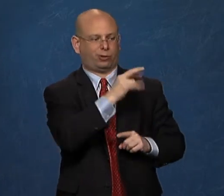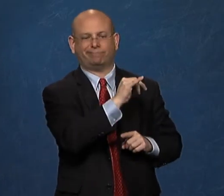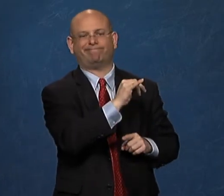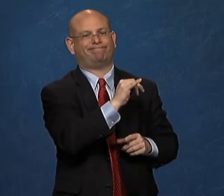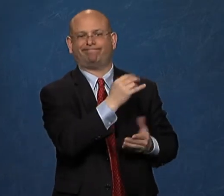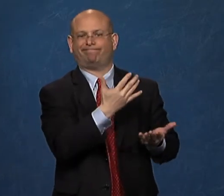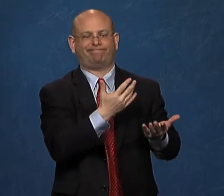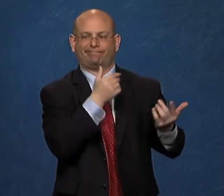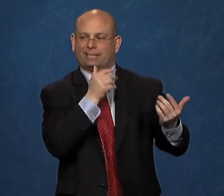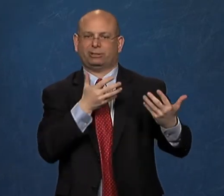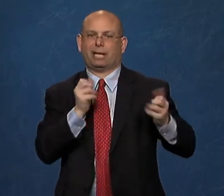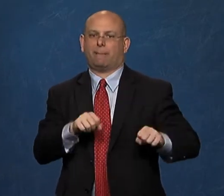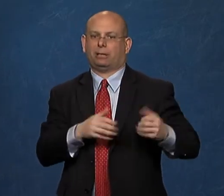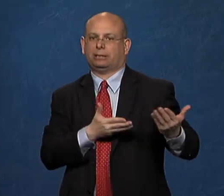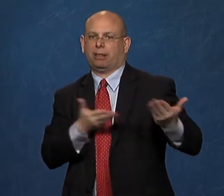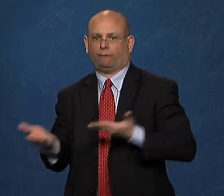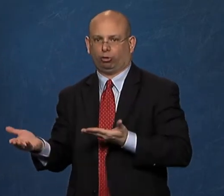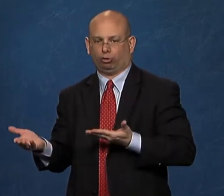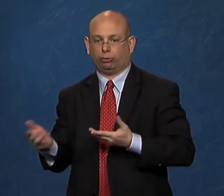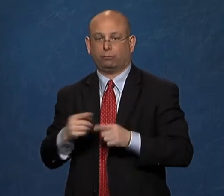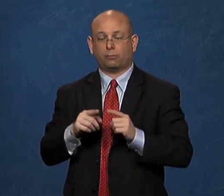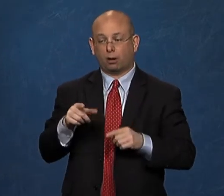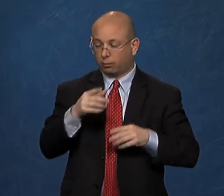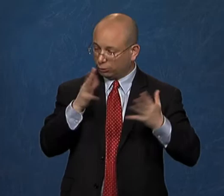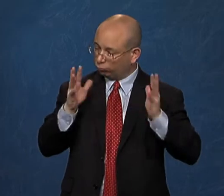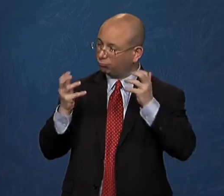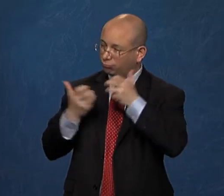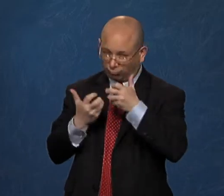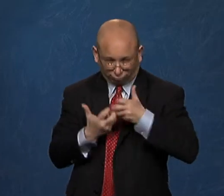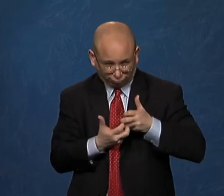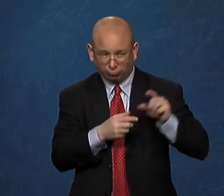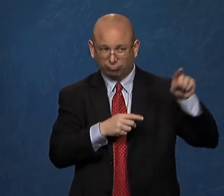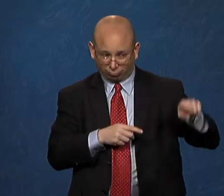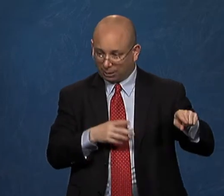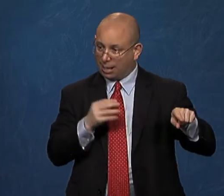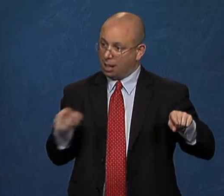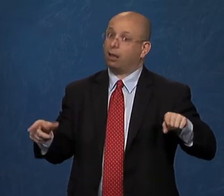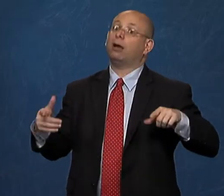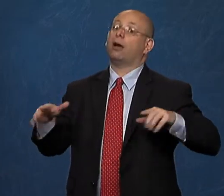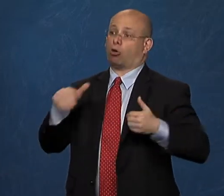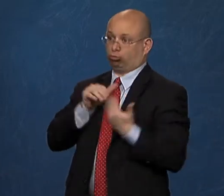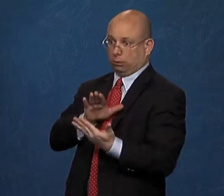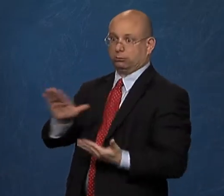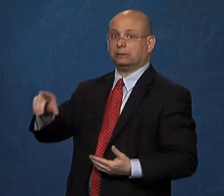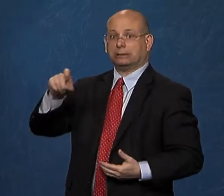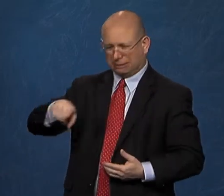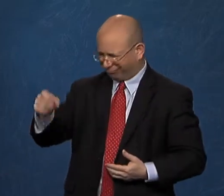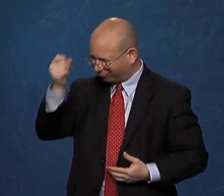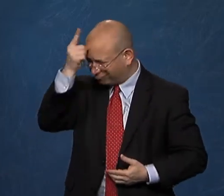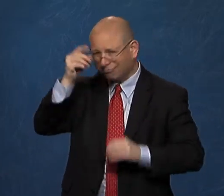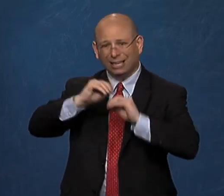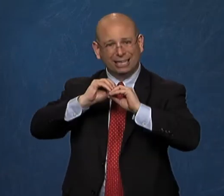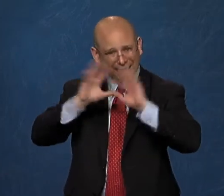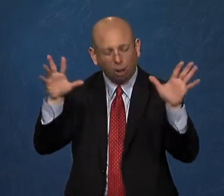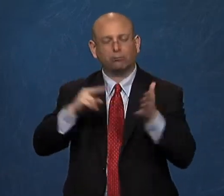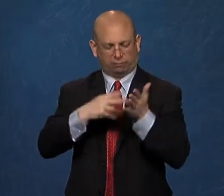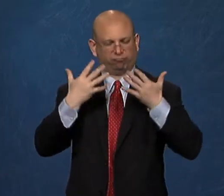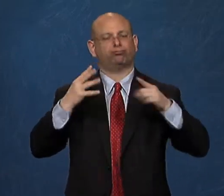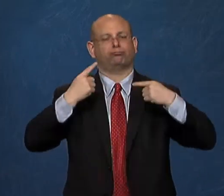is most effective through VRI, if they're able to understand and be able to accommodate and access the information. If VRI is